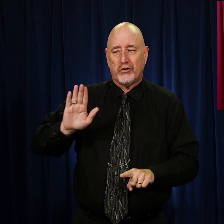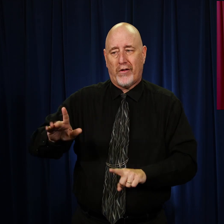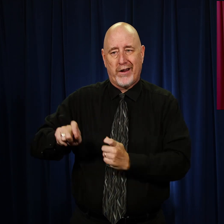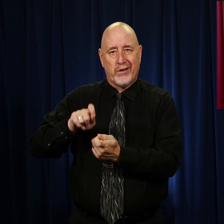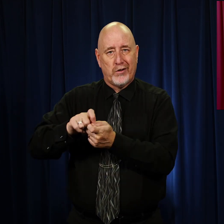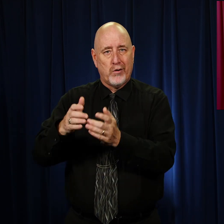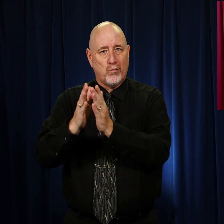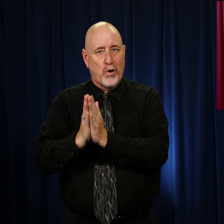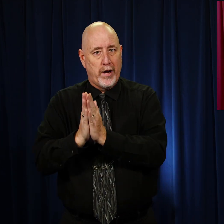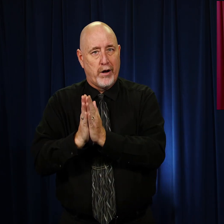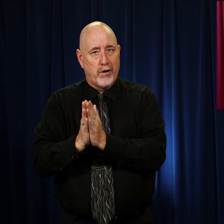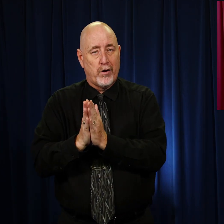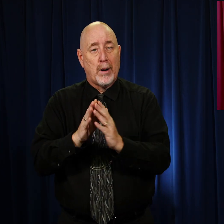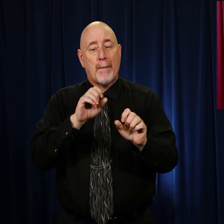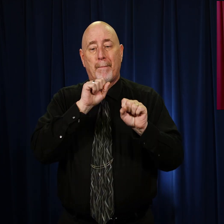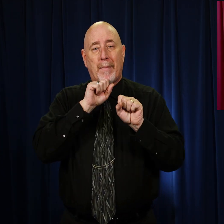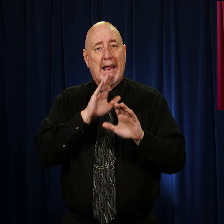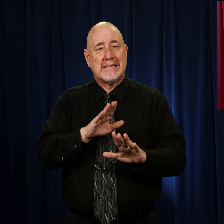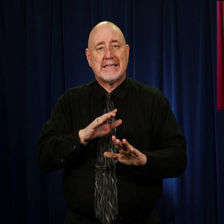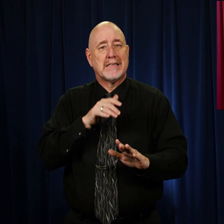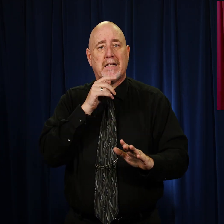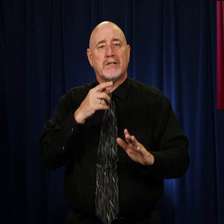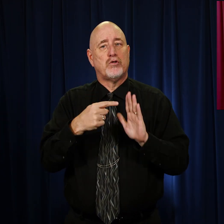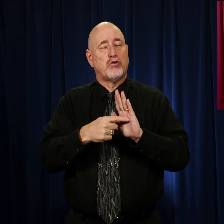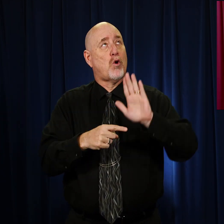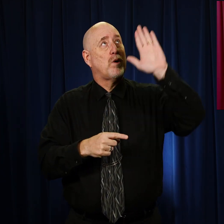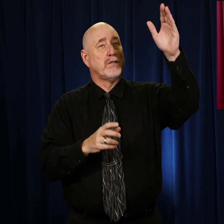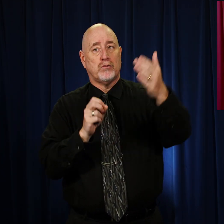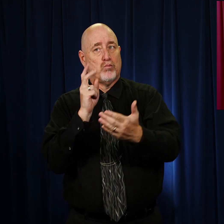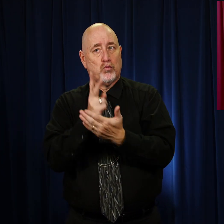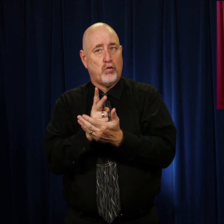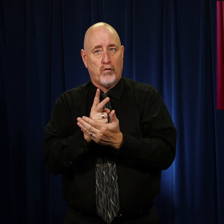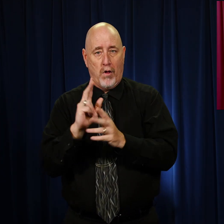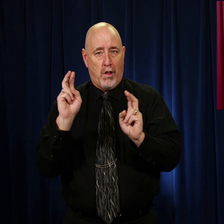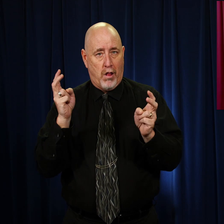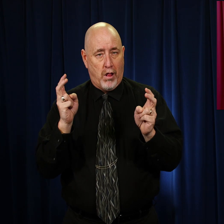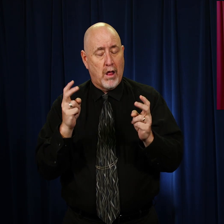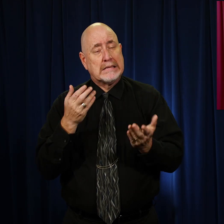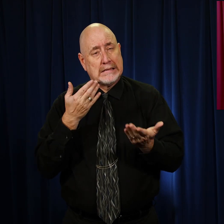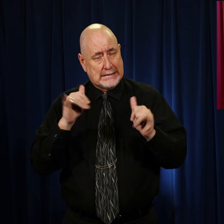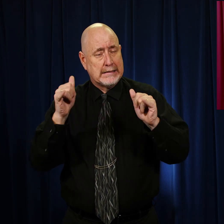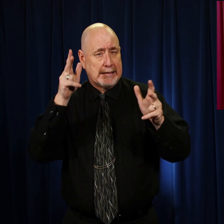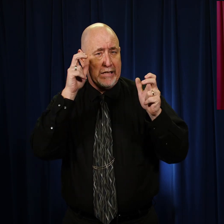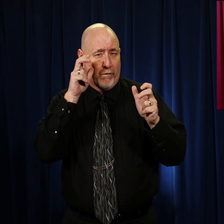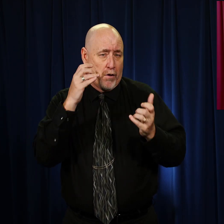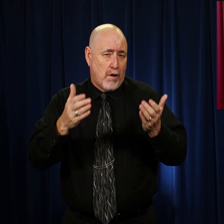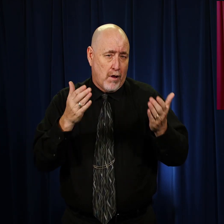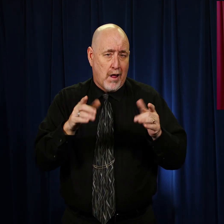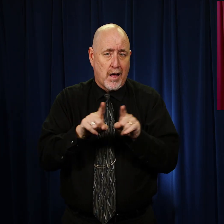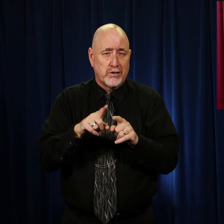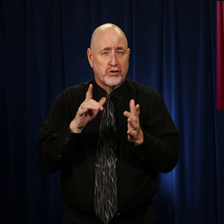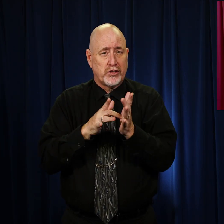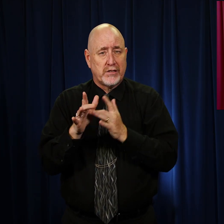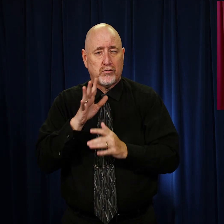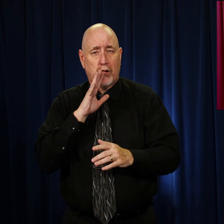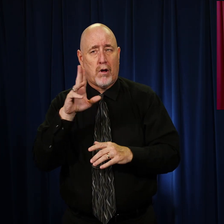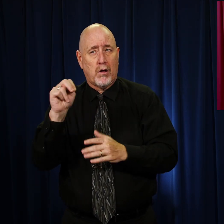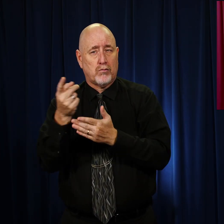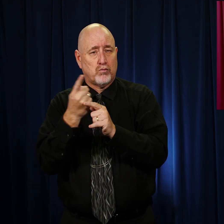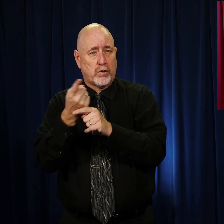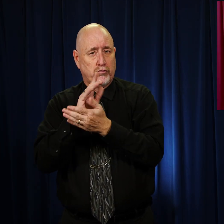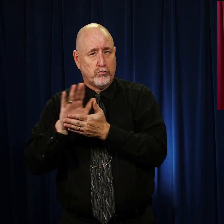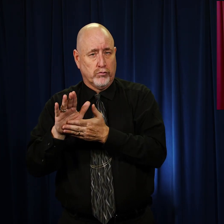to prayer. Blessings do not indicate God's approval of people. They still may be evil, as Jesus says, or unrighteous and